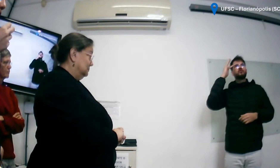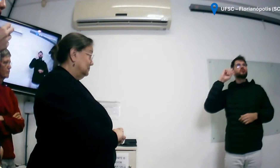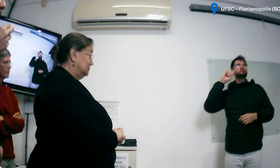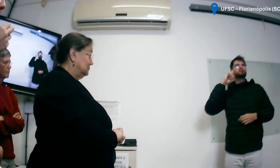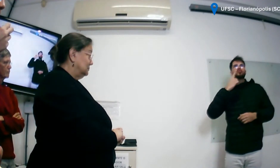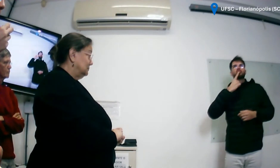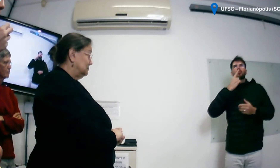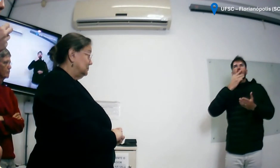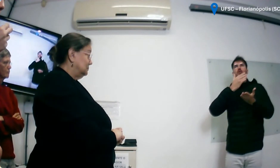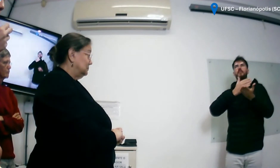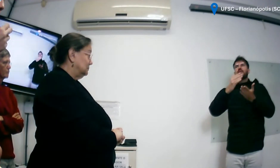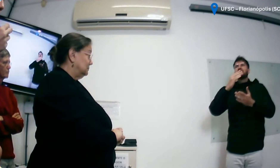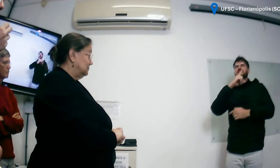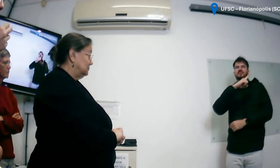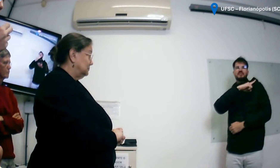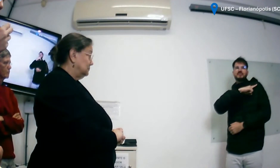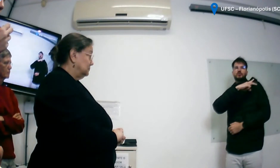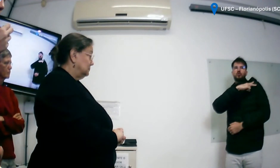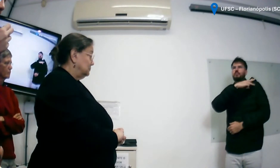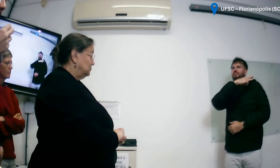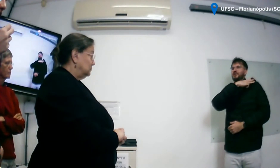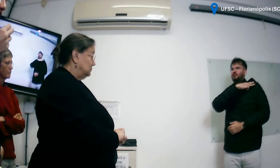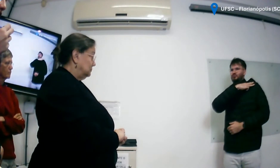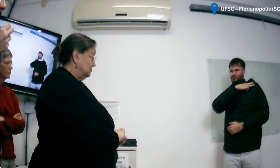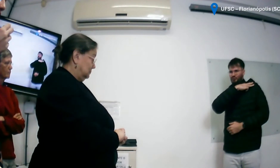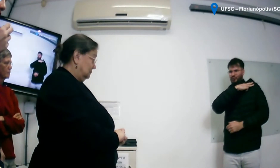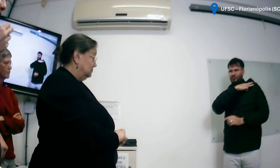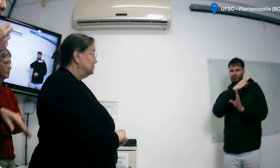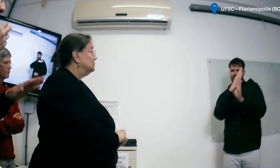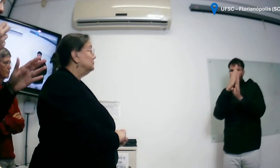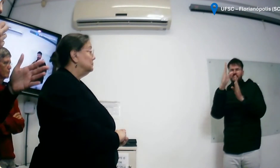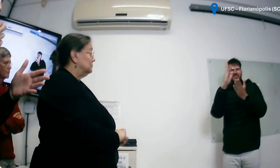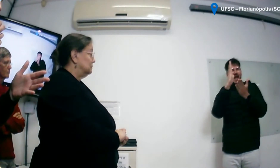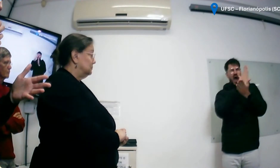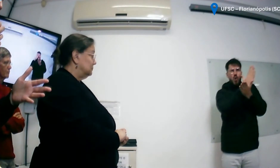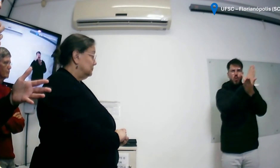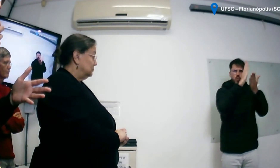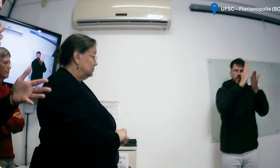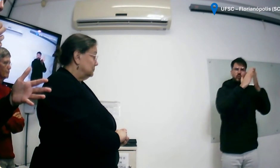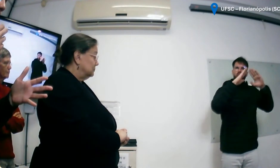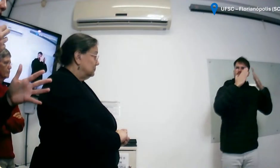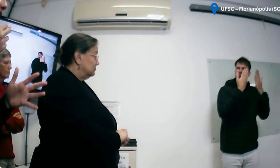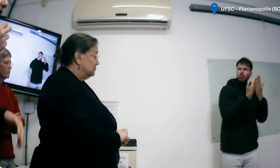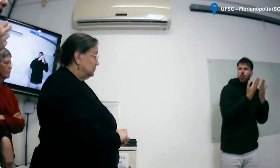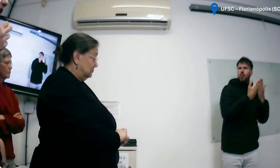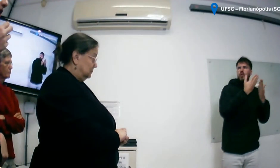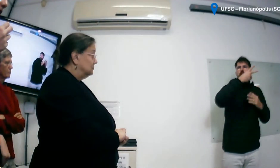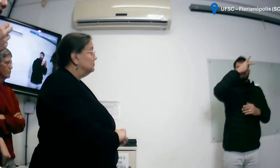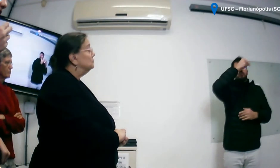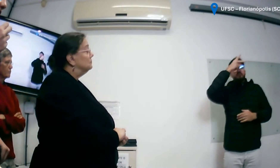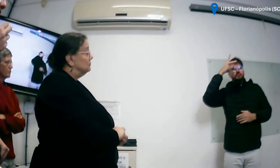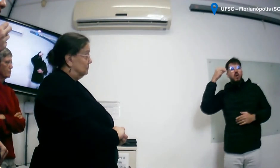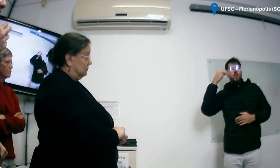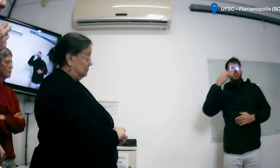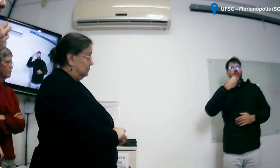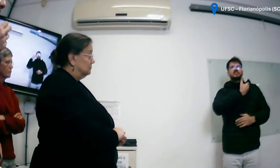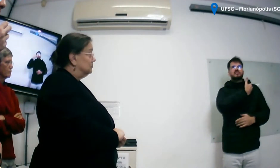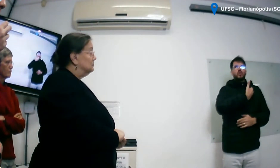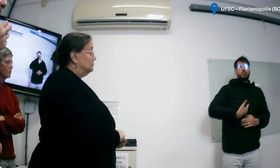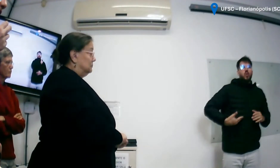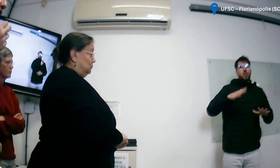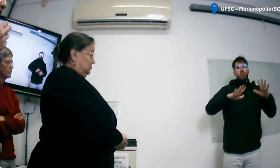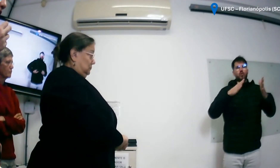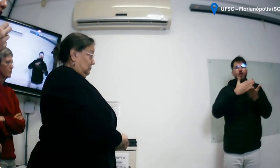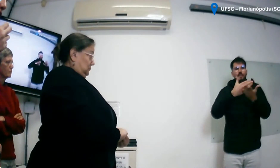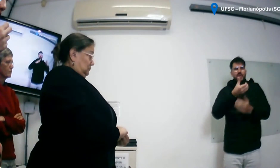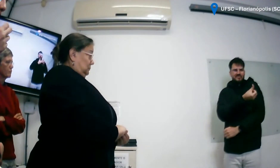So normally, when we talk about deaf philosophy, we mainly talk about high school, and thinking that some